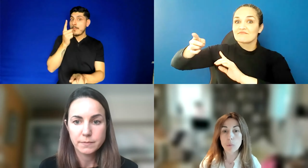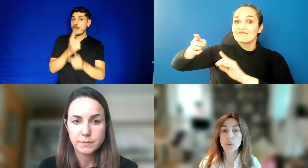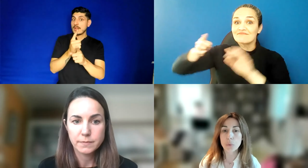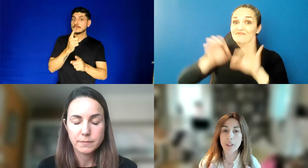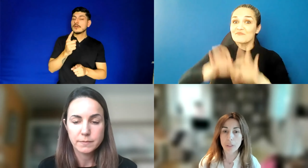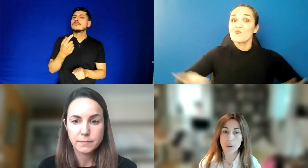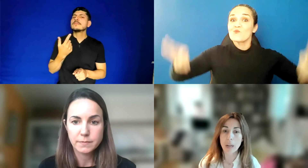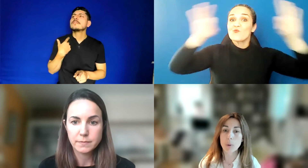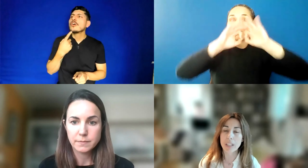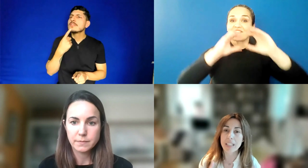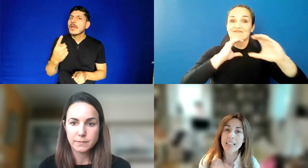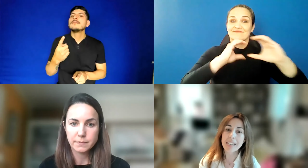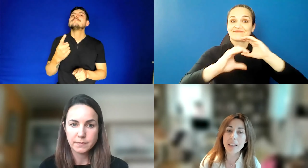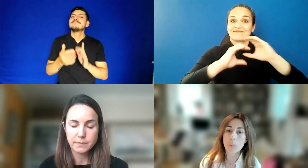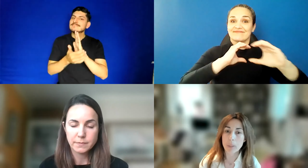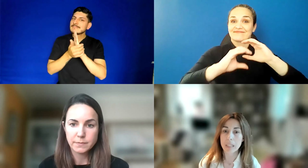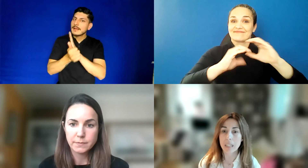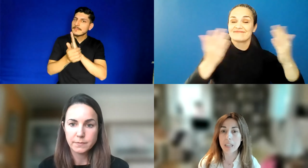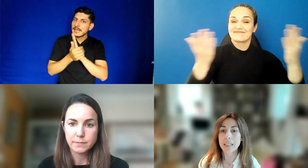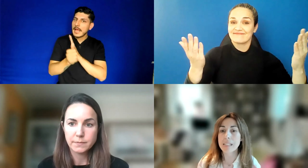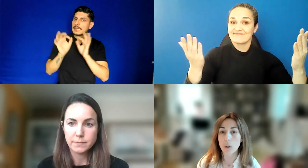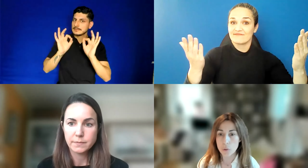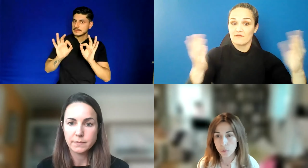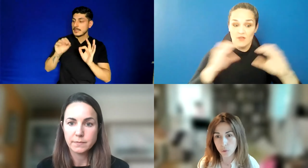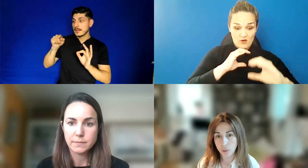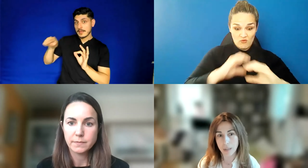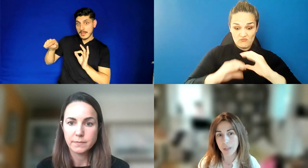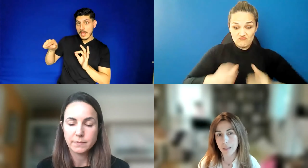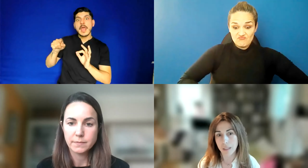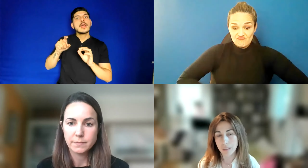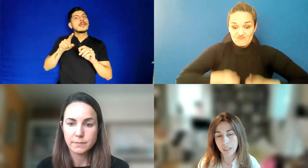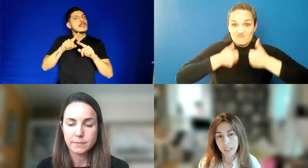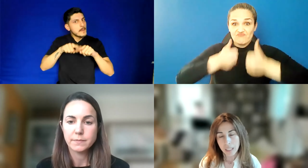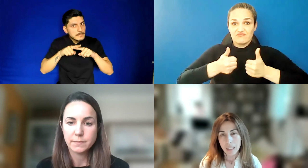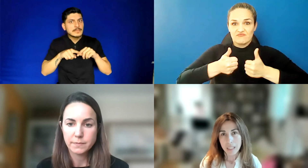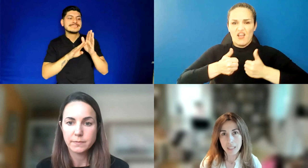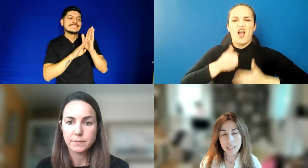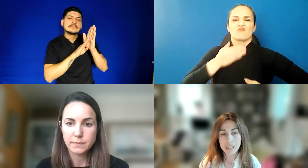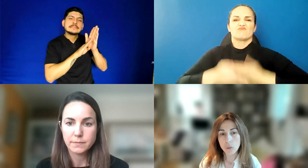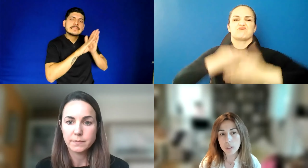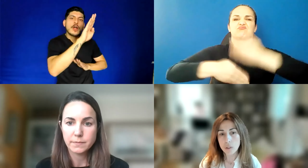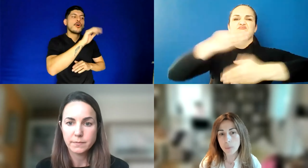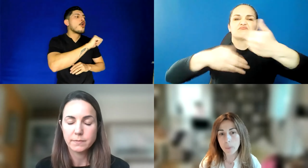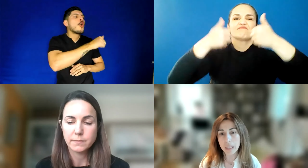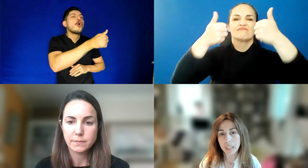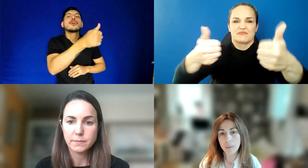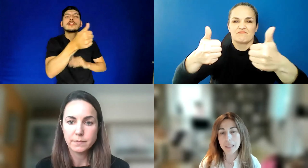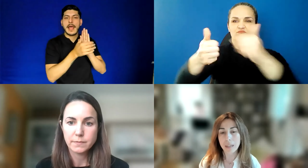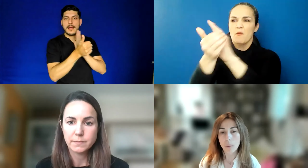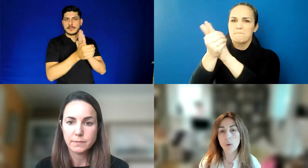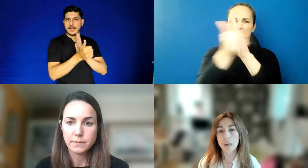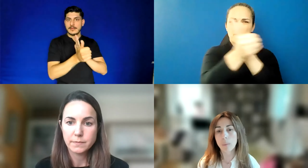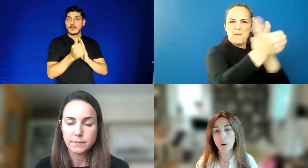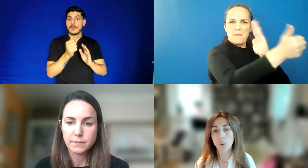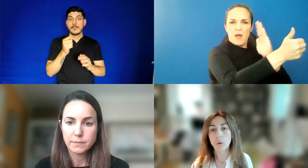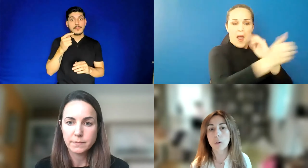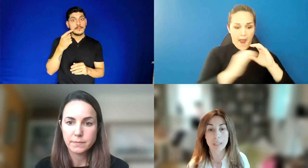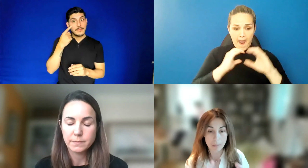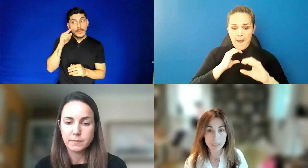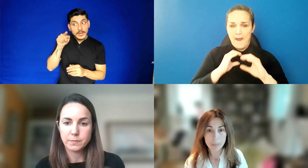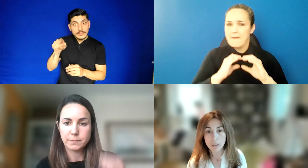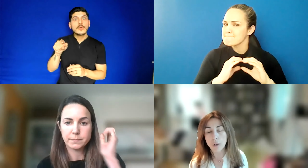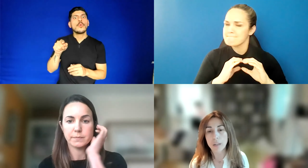it is a skill that we call a foundational skill, because the development of other skills depends on